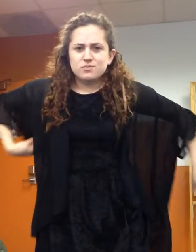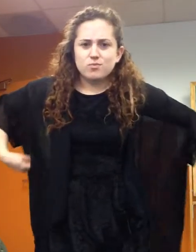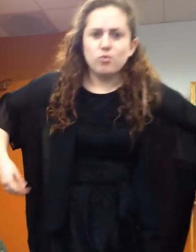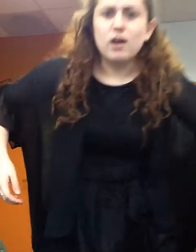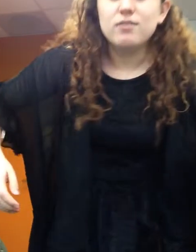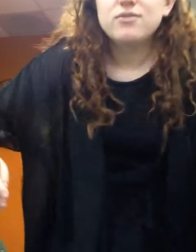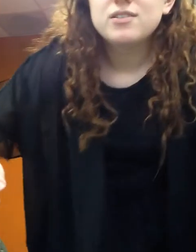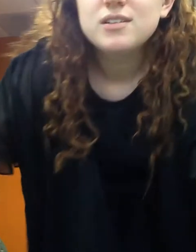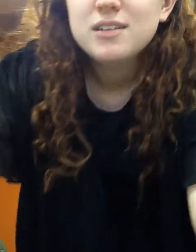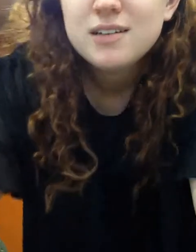rough.